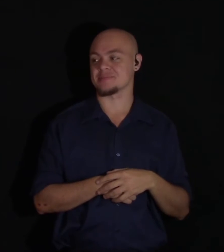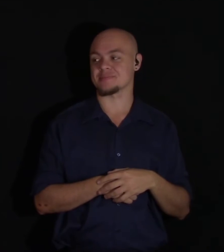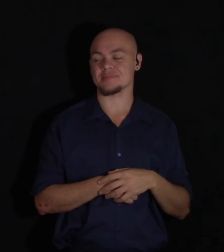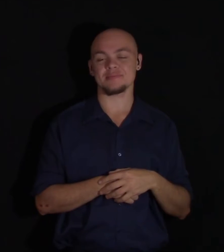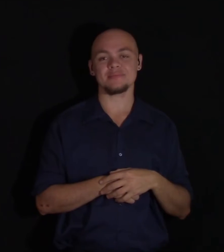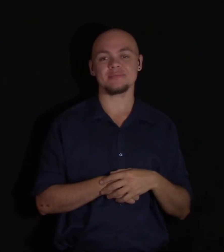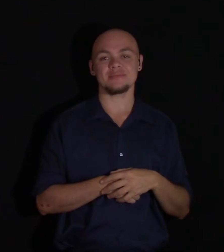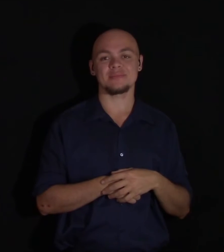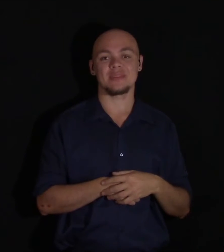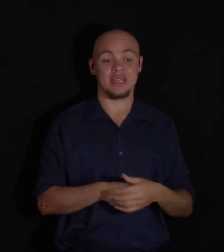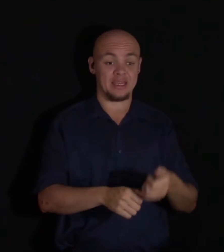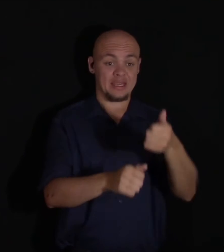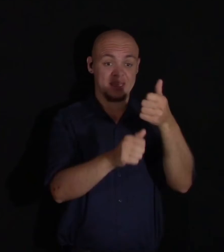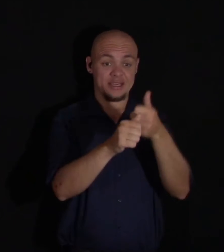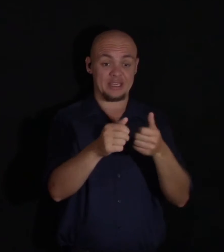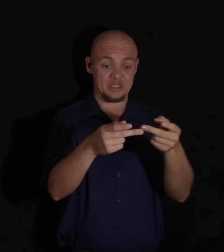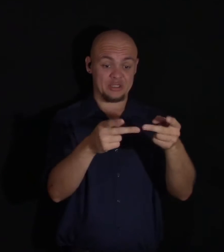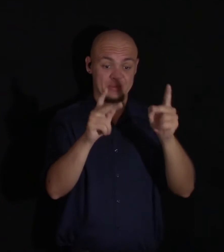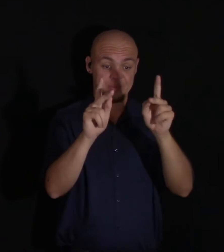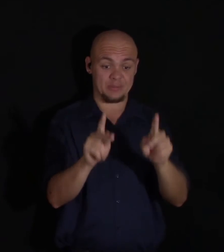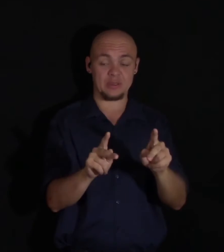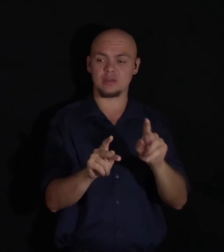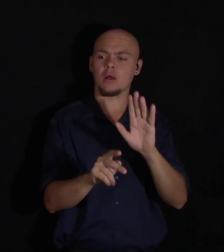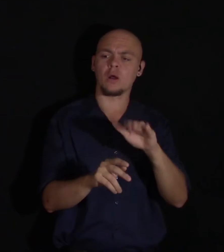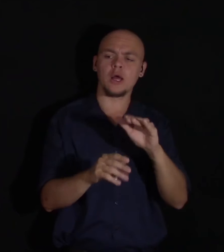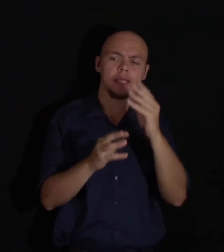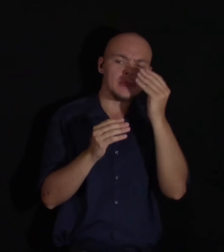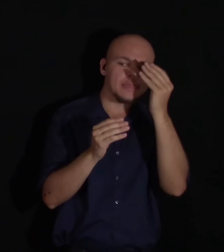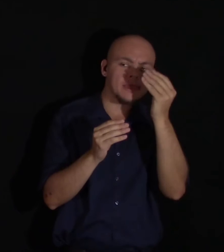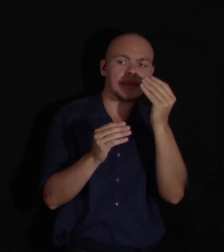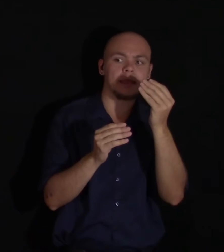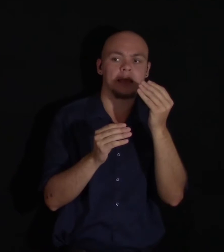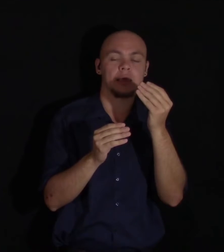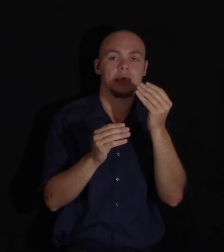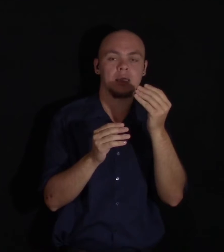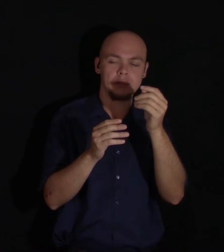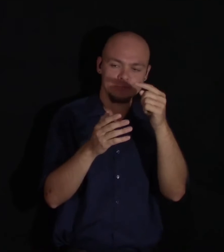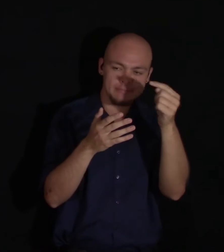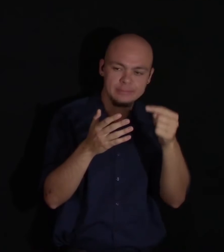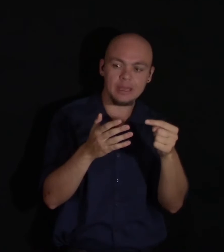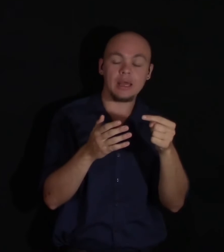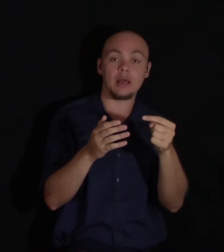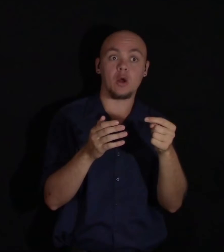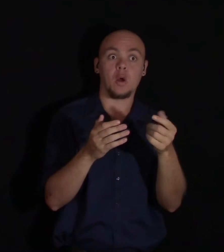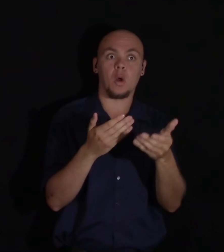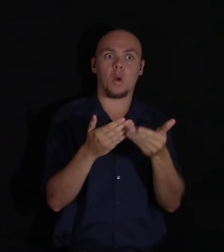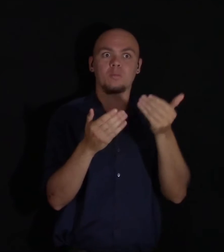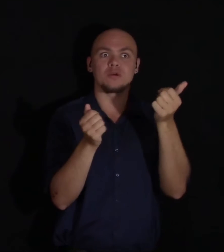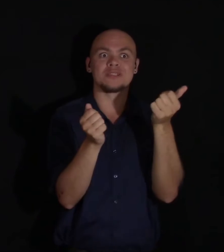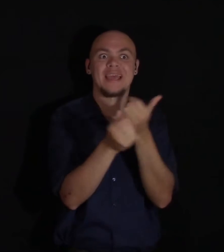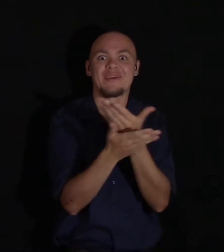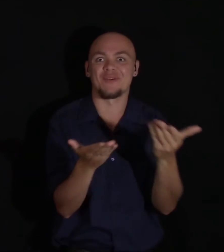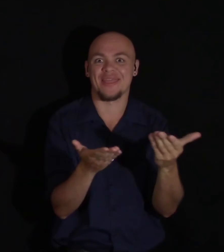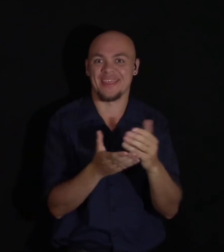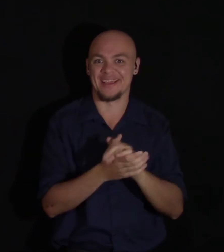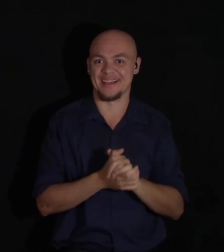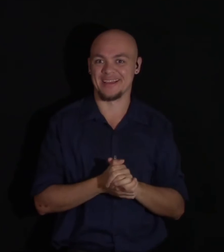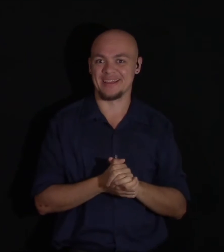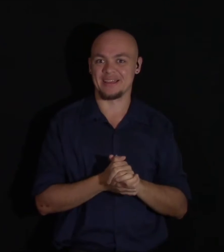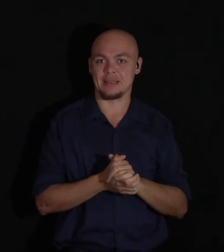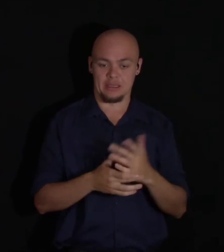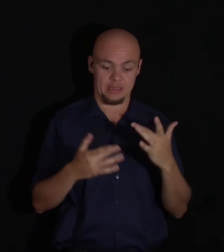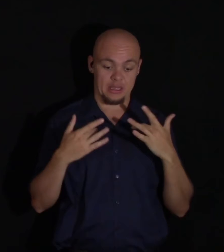Every single person in that room urged me to rethink almost everything about my talk. I didn't feel